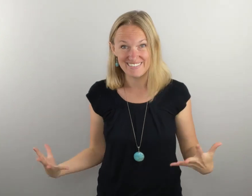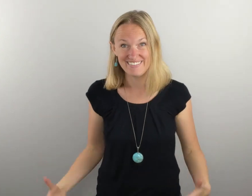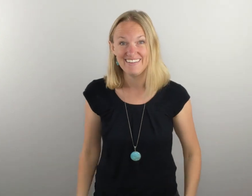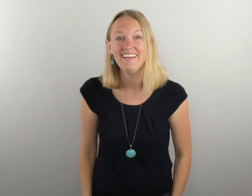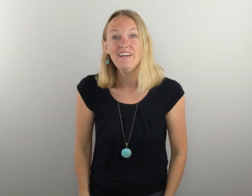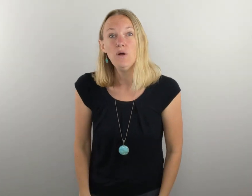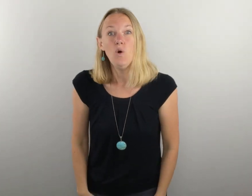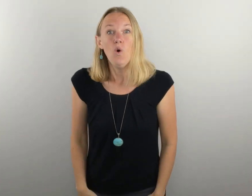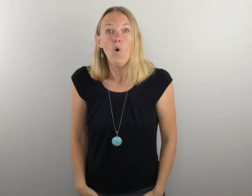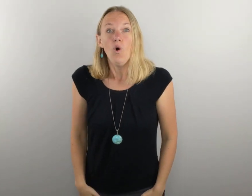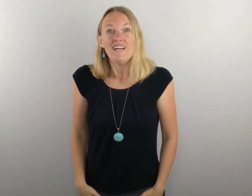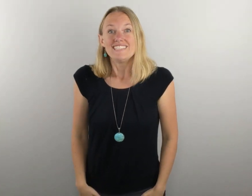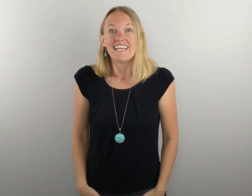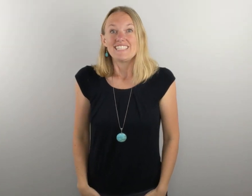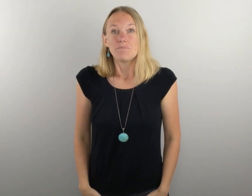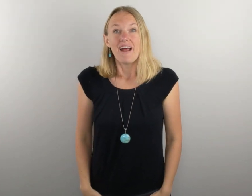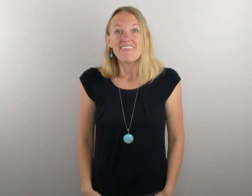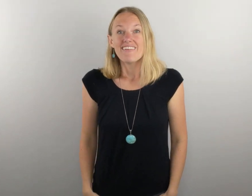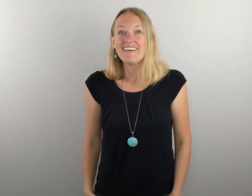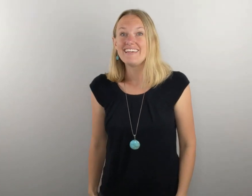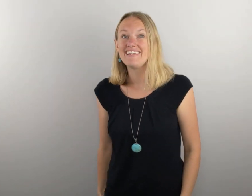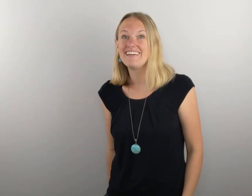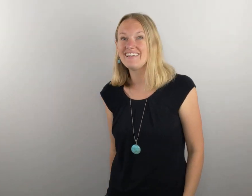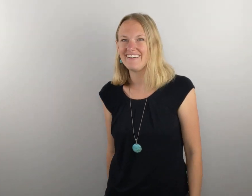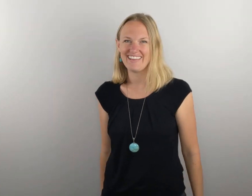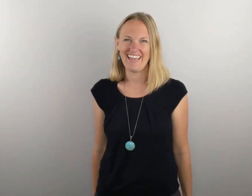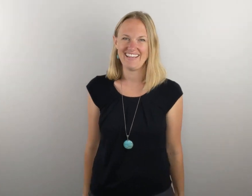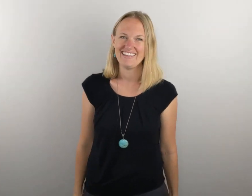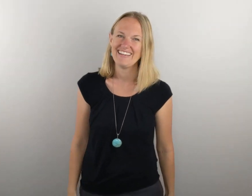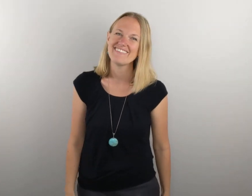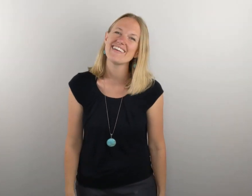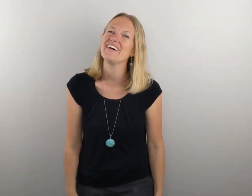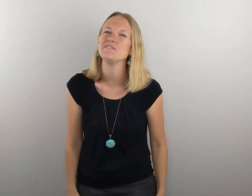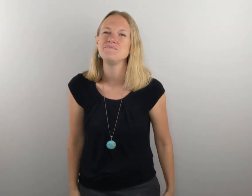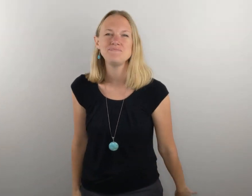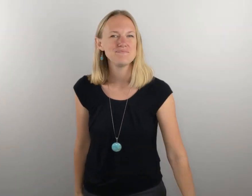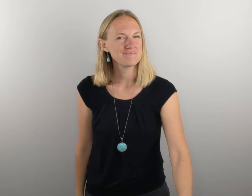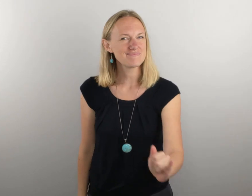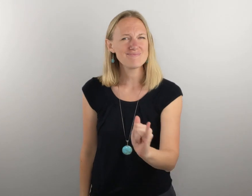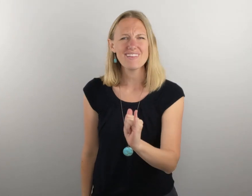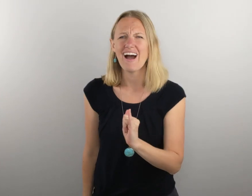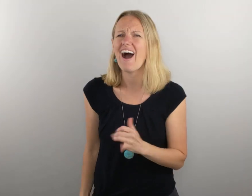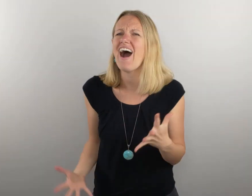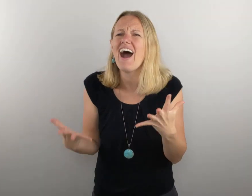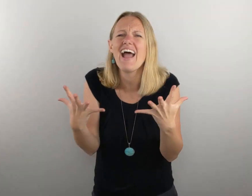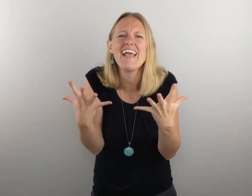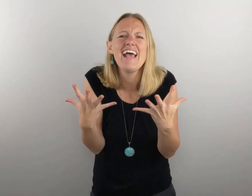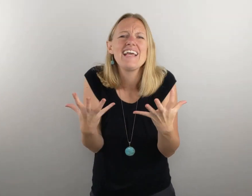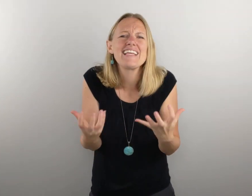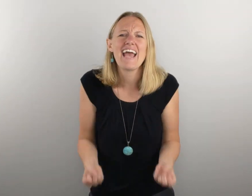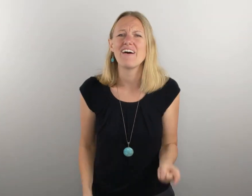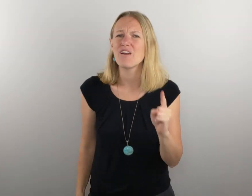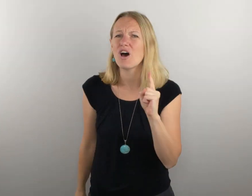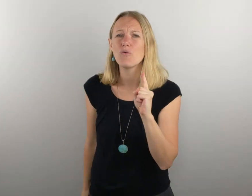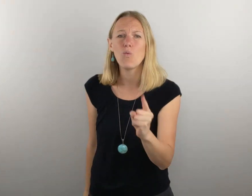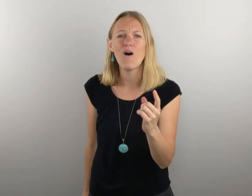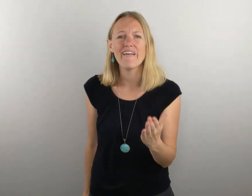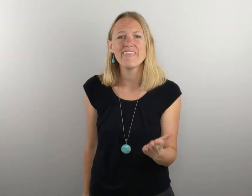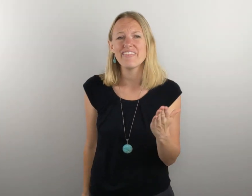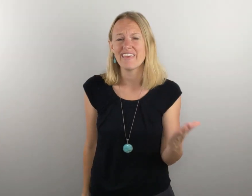through. Take a deep breath. Okay, here we go. I count on one